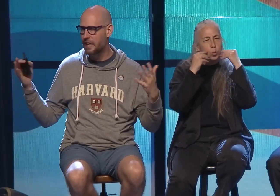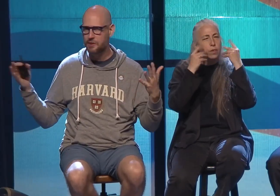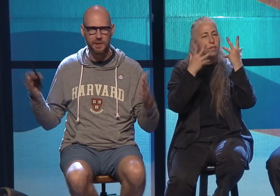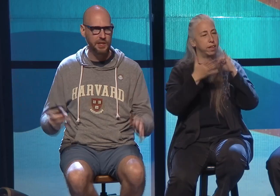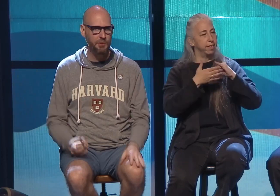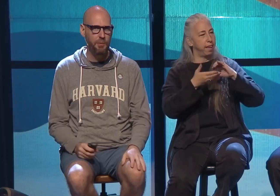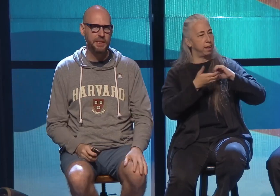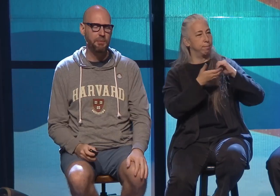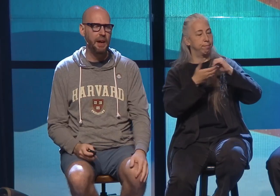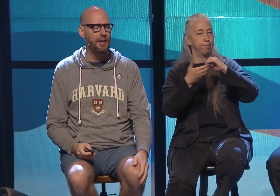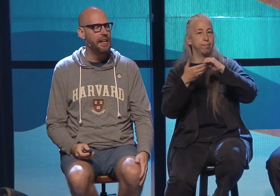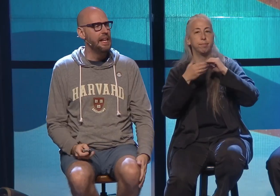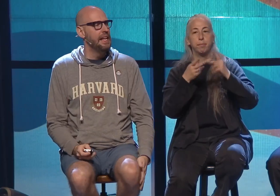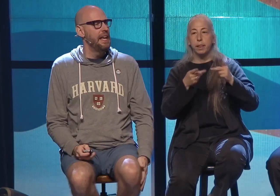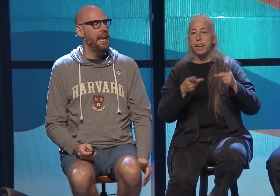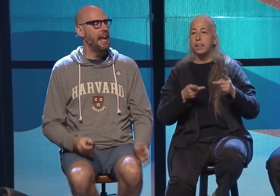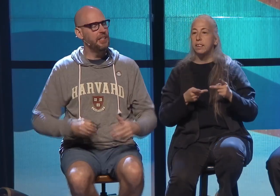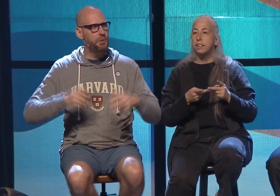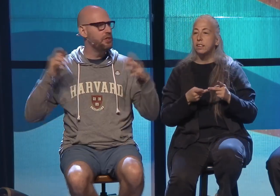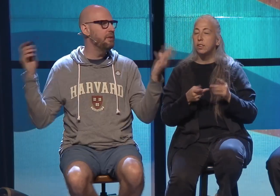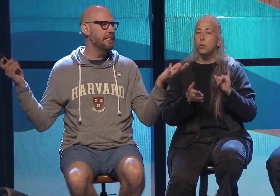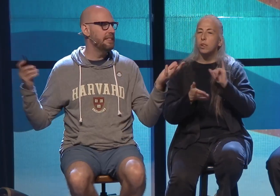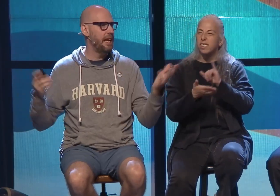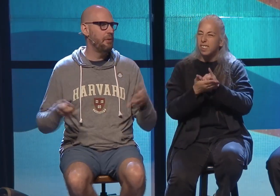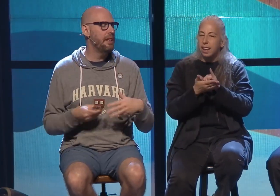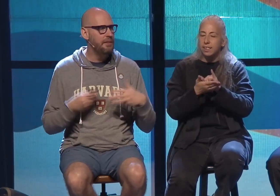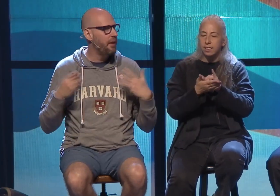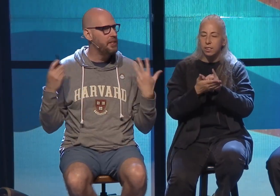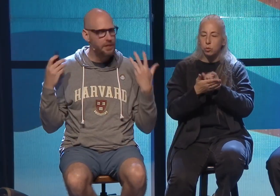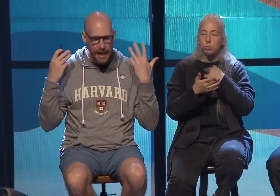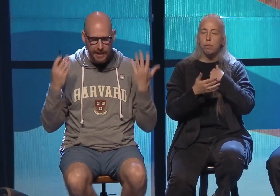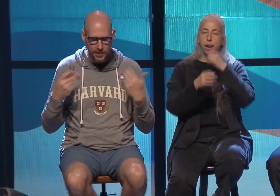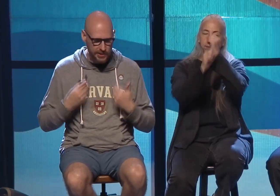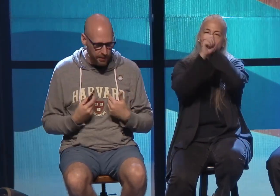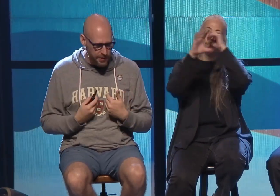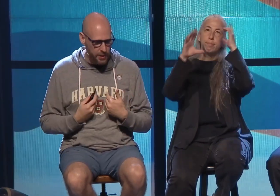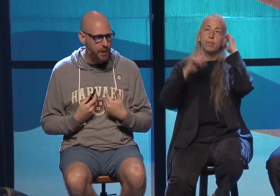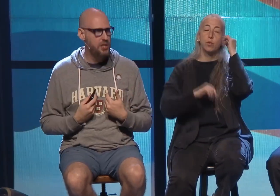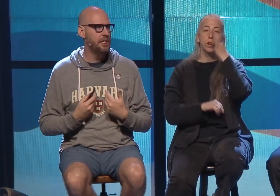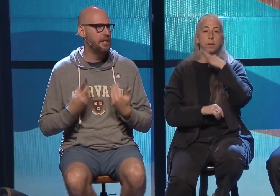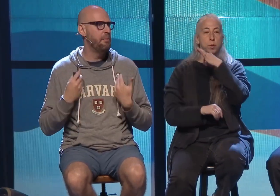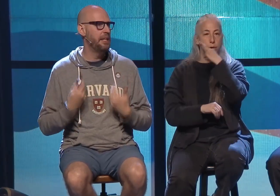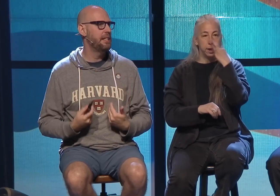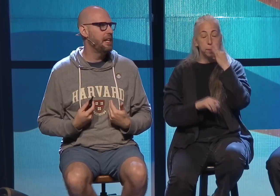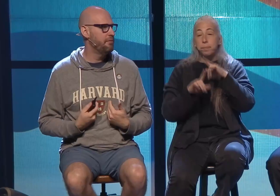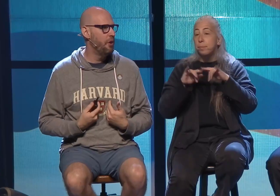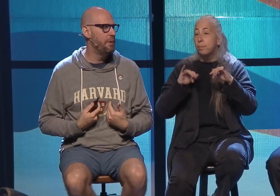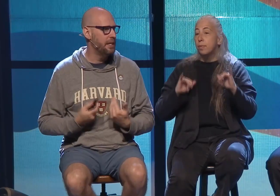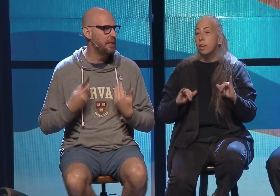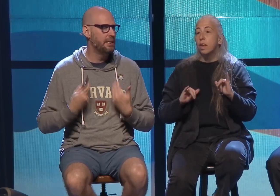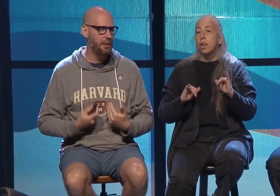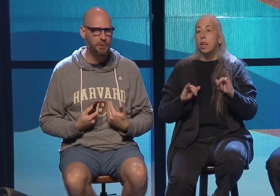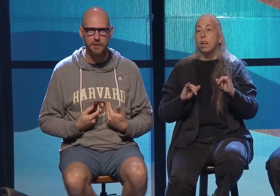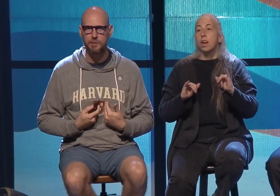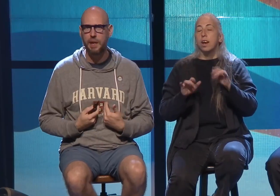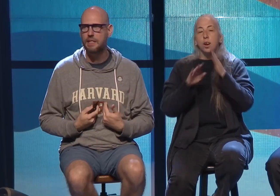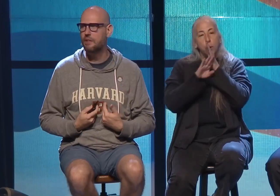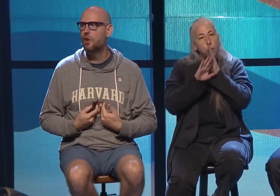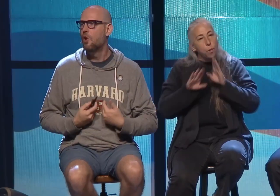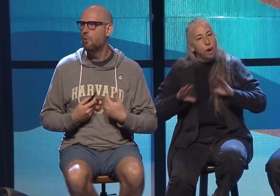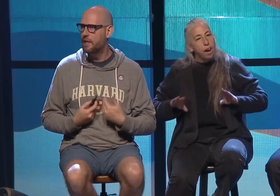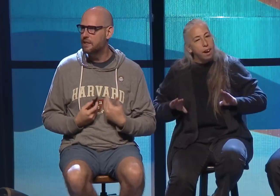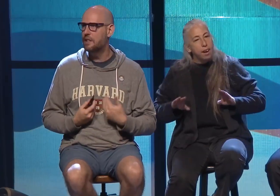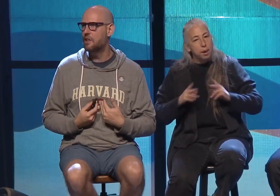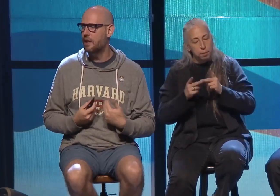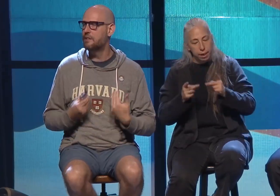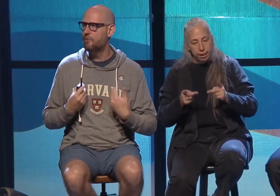space. And so that's what this moment is about. And as we're doing this, I want to invite you to ask yourself this question at a meditative moment in a contemplative space